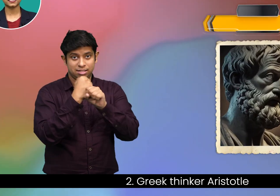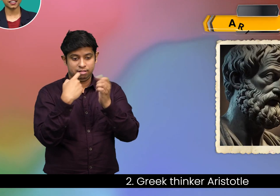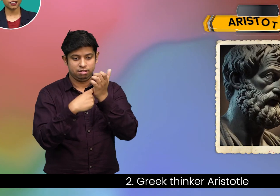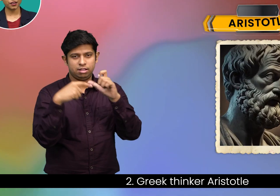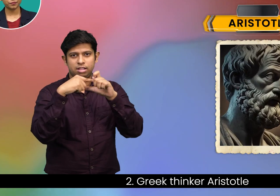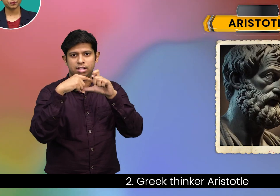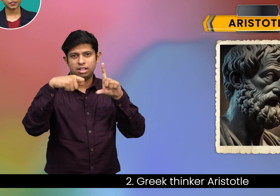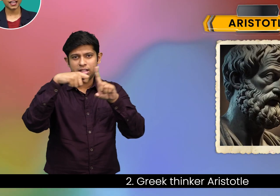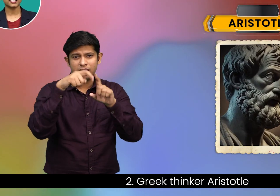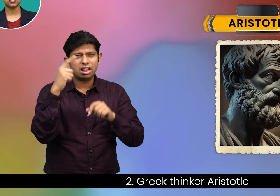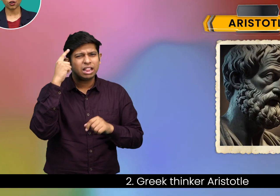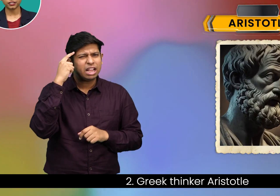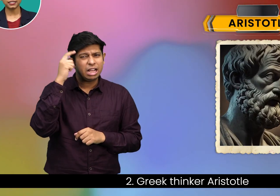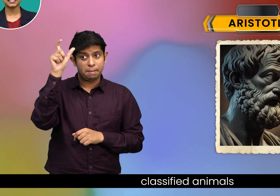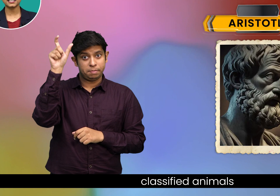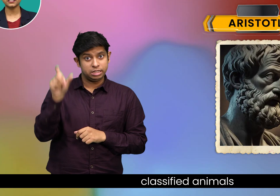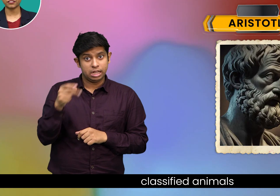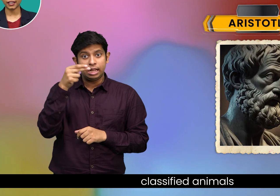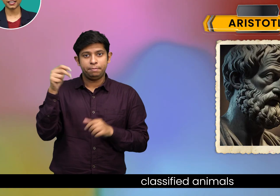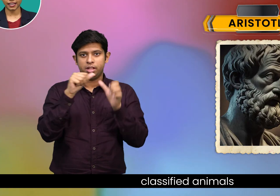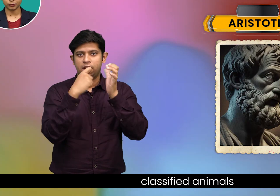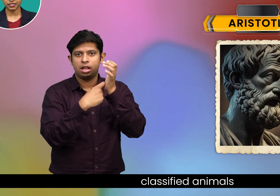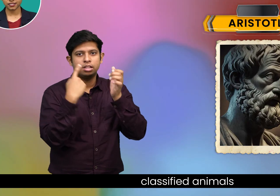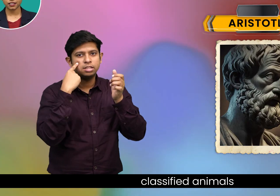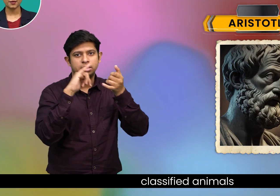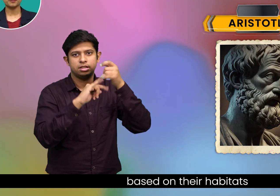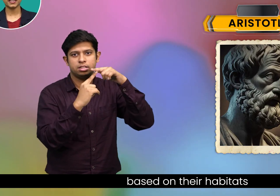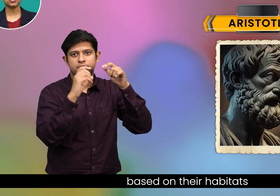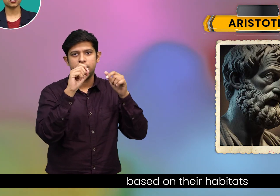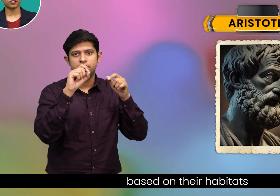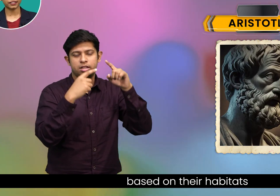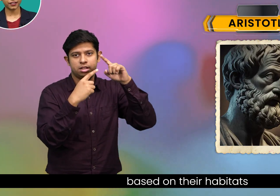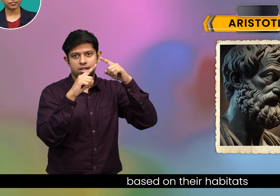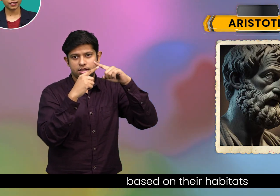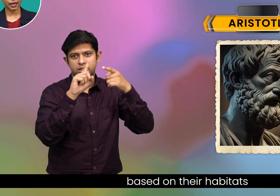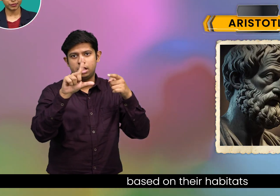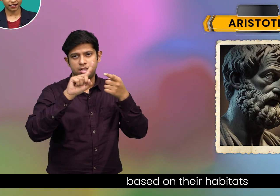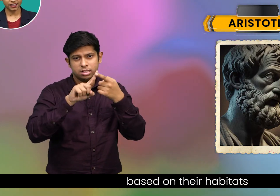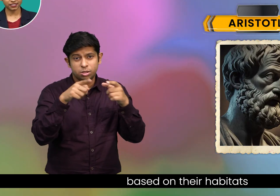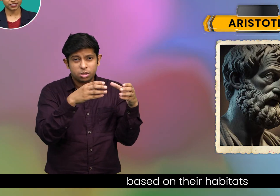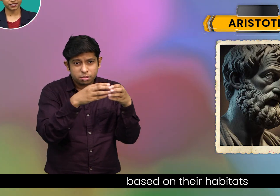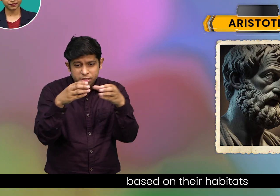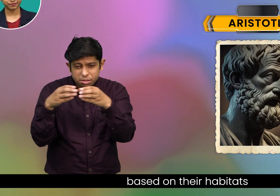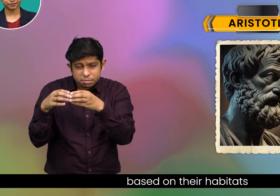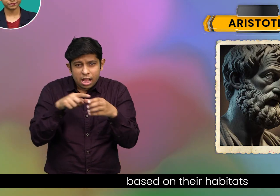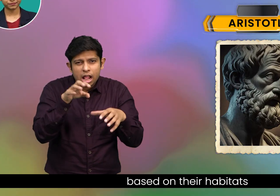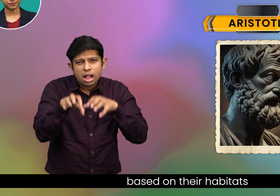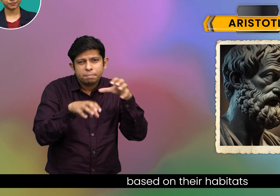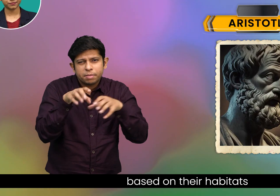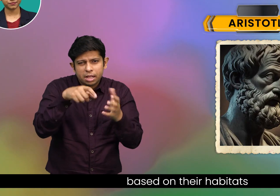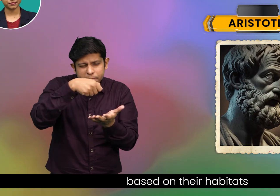Greek thinker Aristotle classified animals based on their habitats,